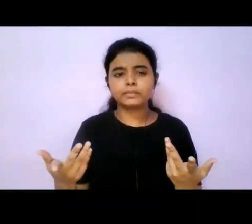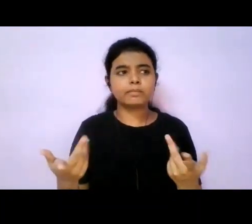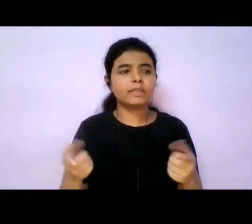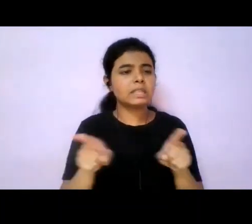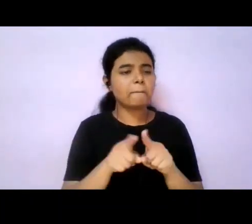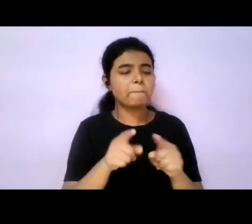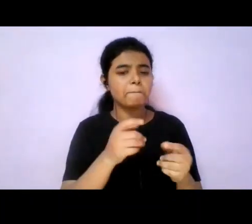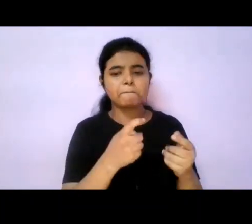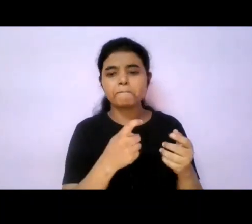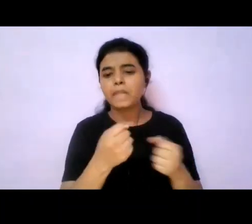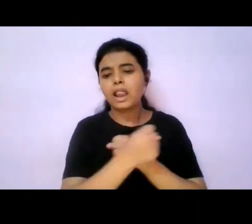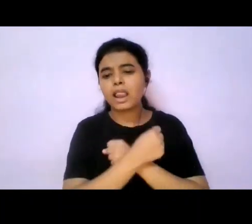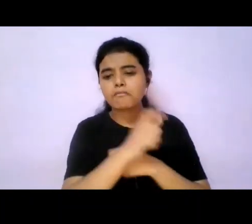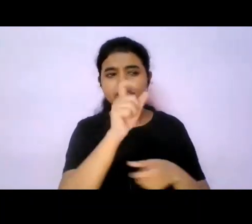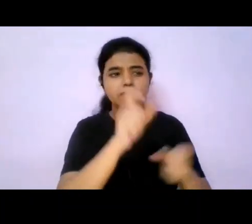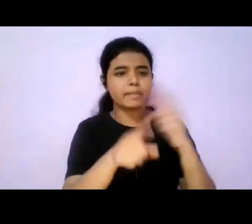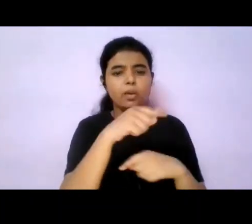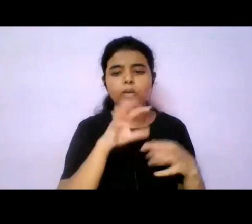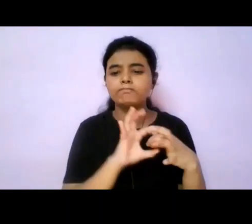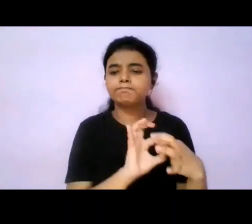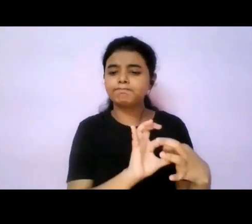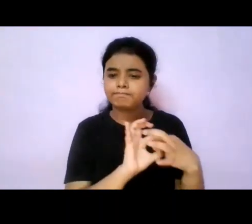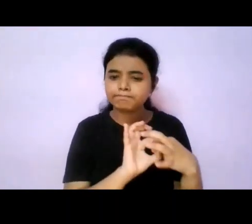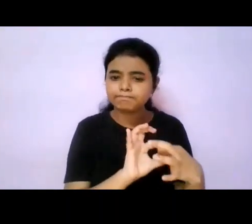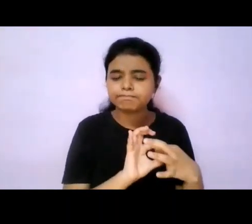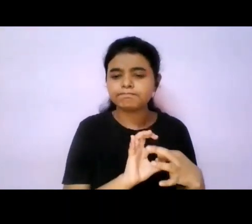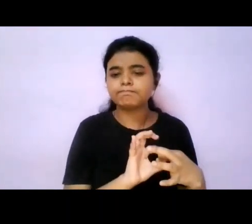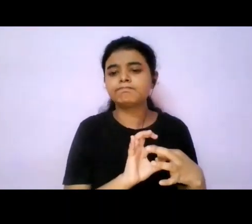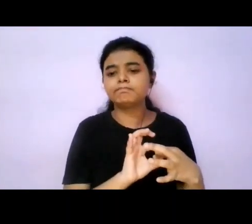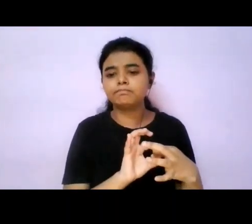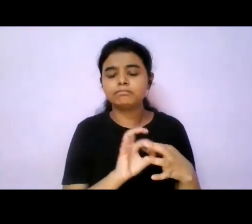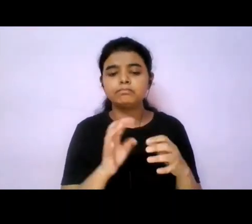person, getting that first washing load into